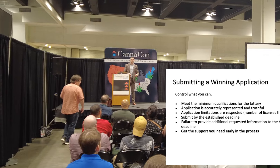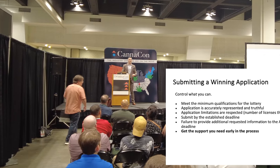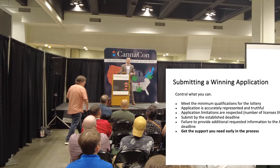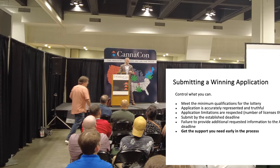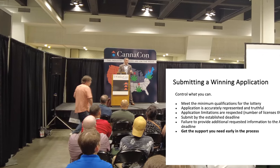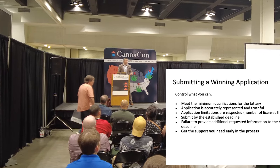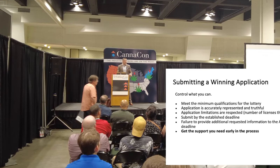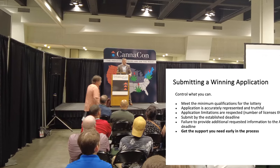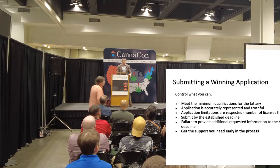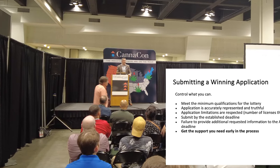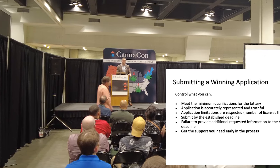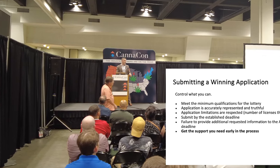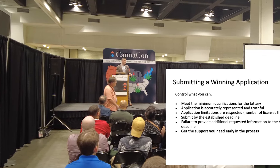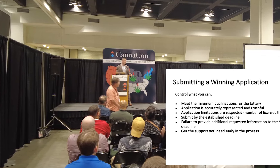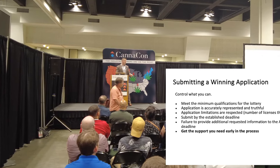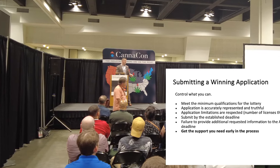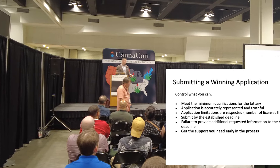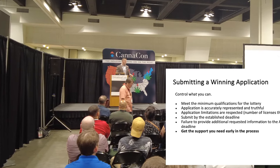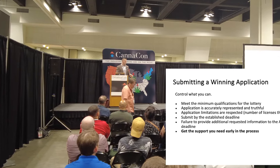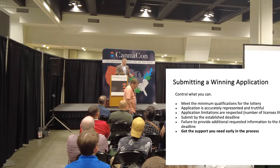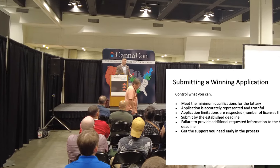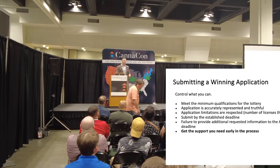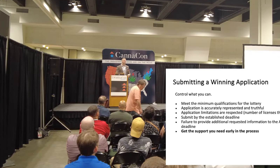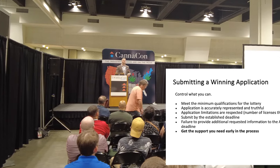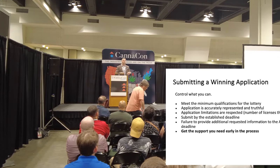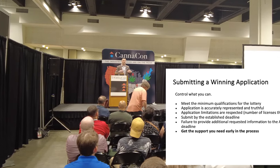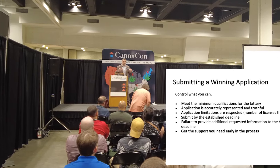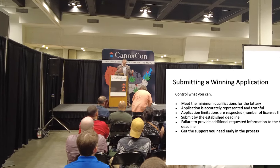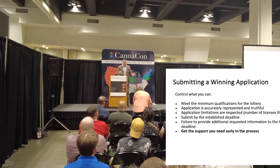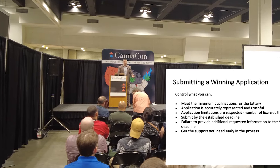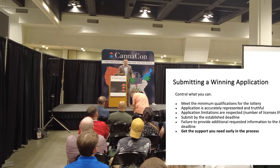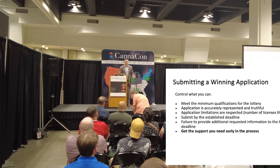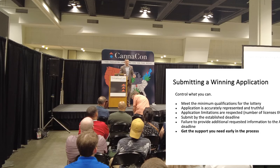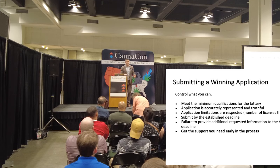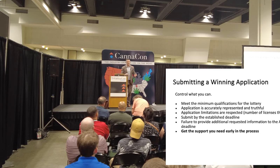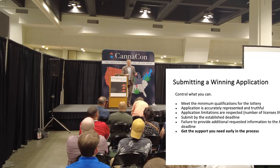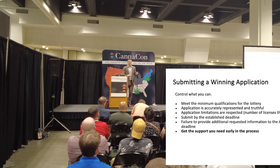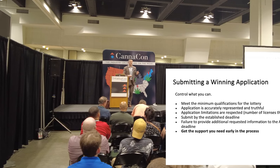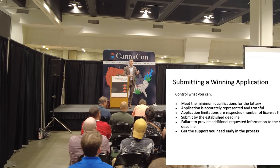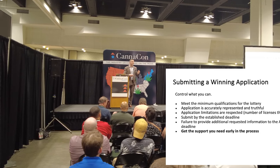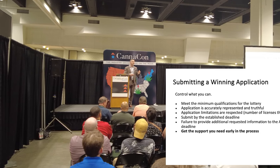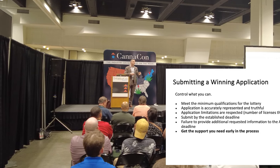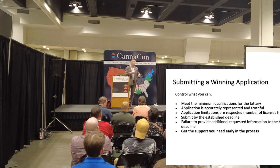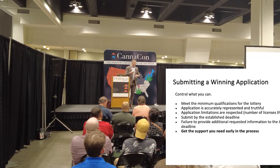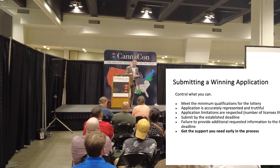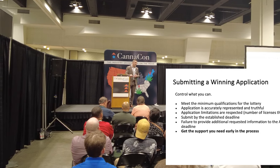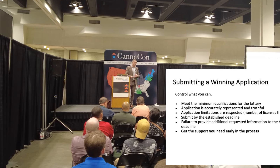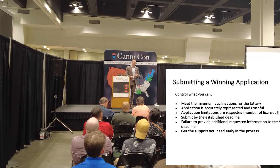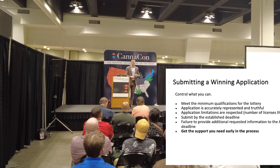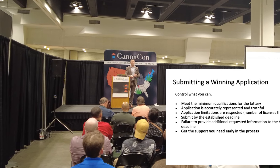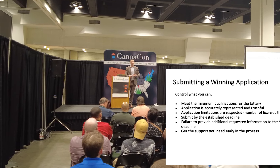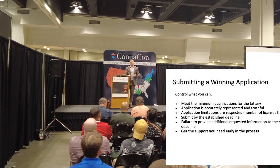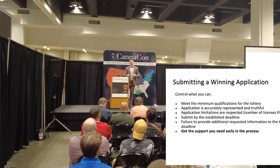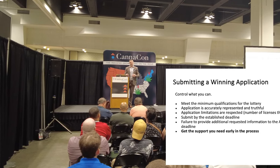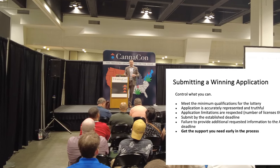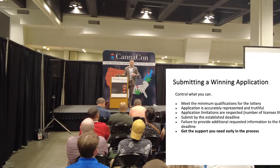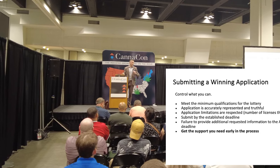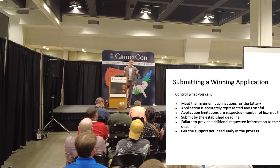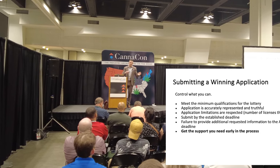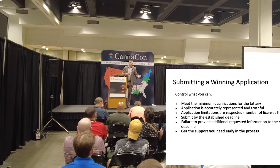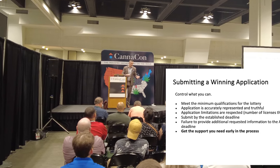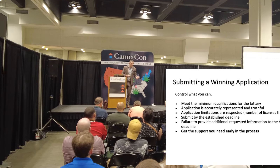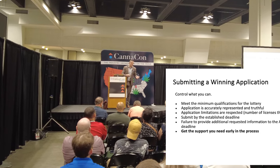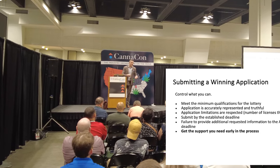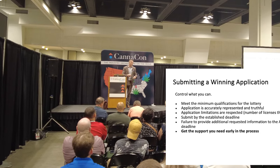We're not misrepresenting anything or hiding anything. We have a lot of folks who don't want to disclose things like speeding tickets or